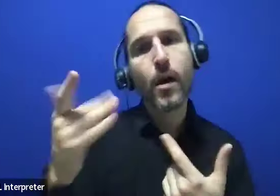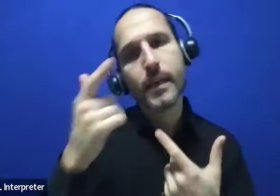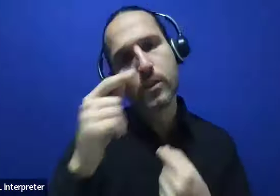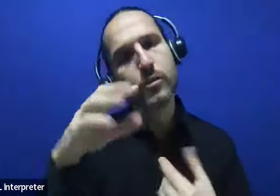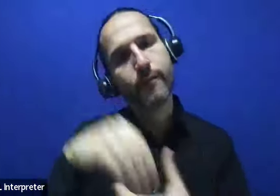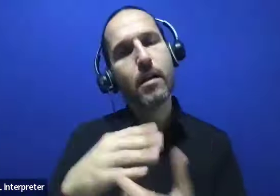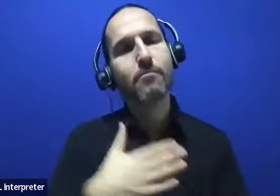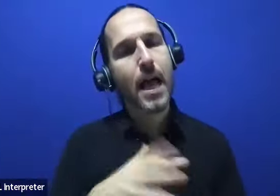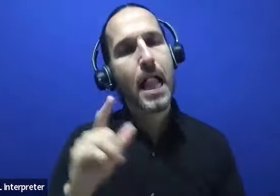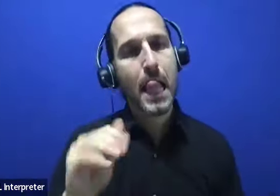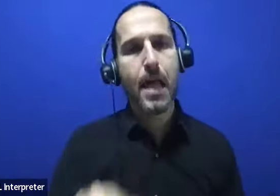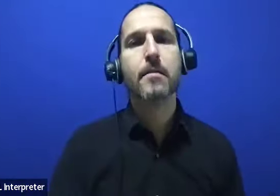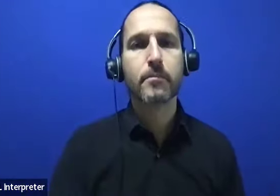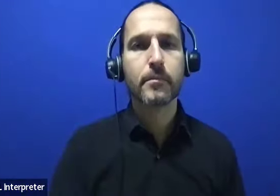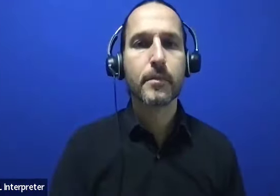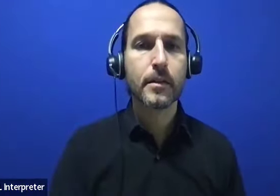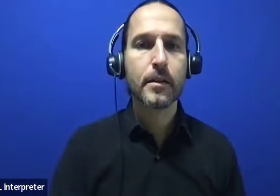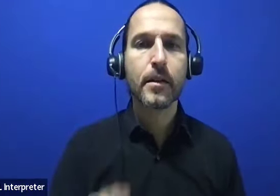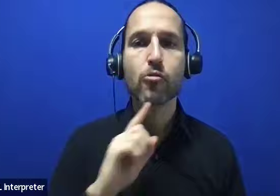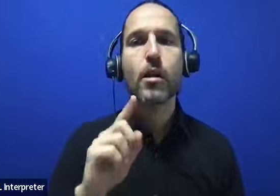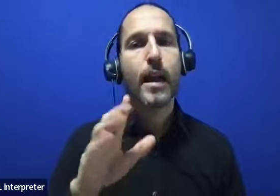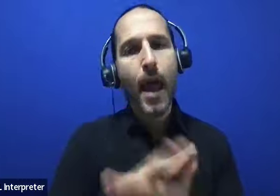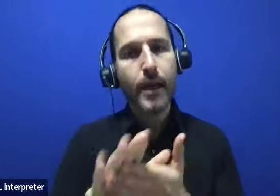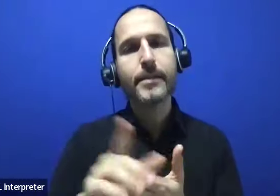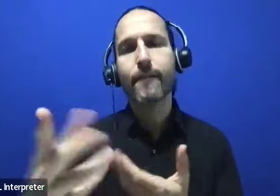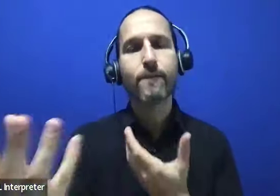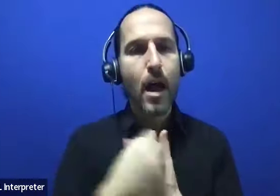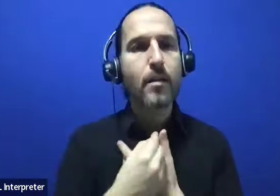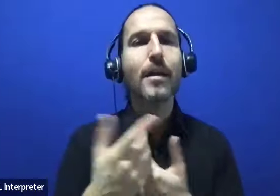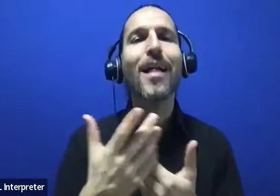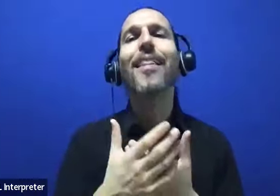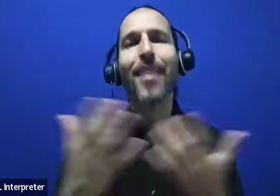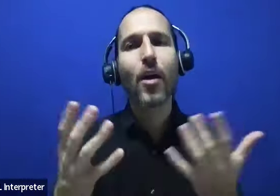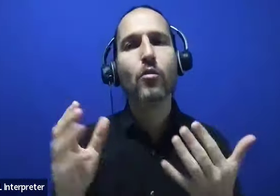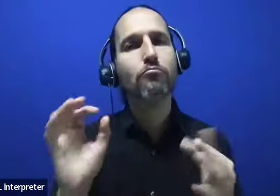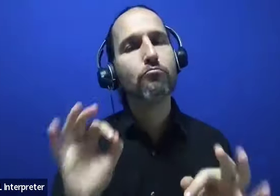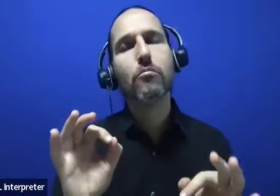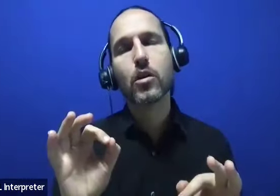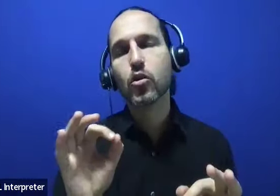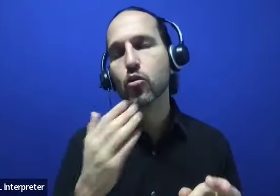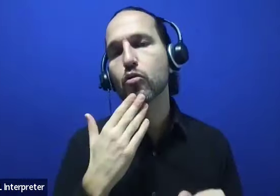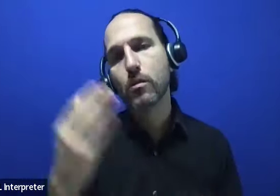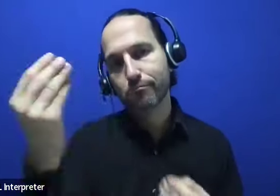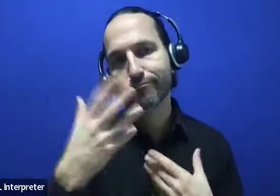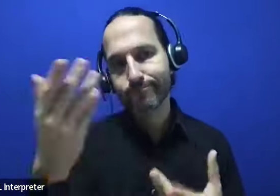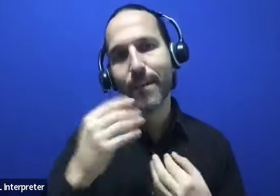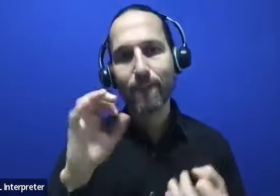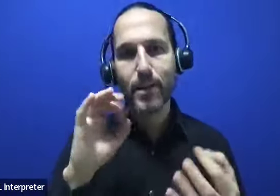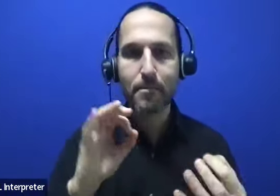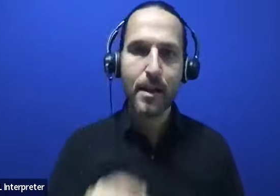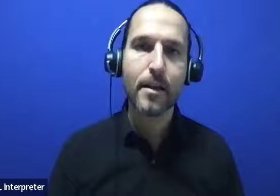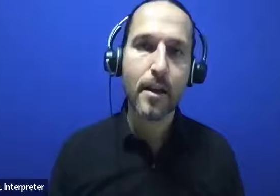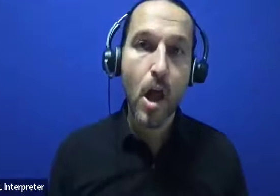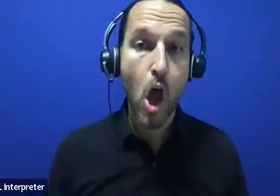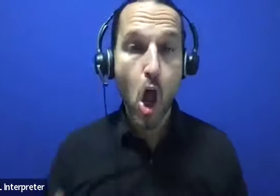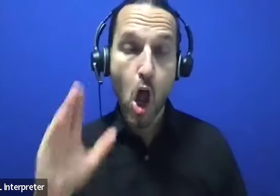your lab. So it was great having him in there. He provided many, many very useful insights. So